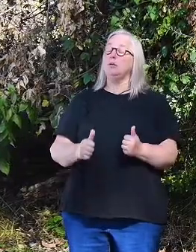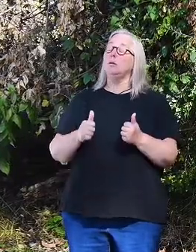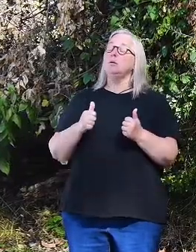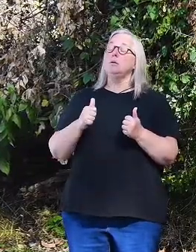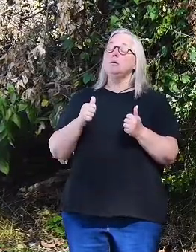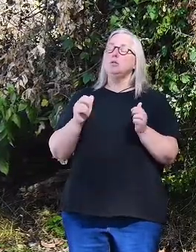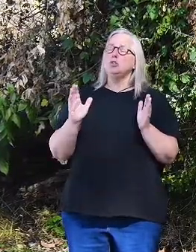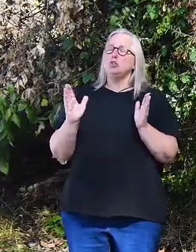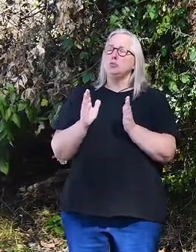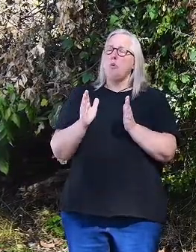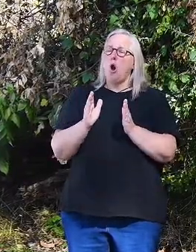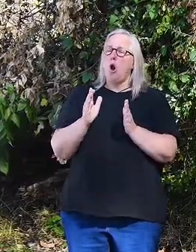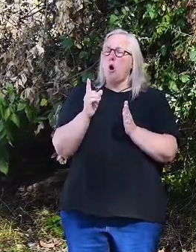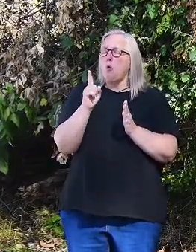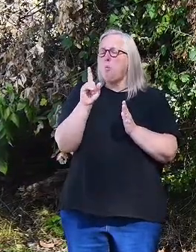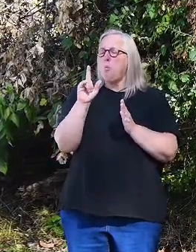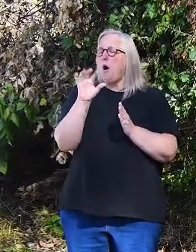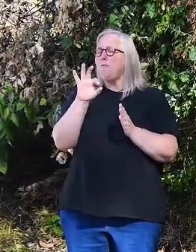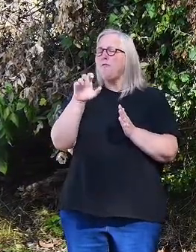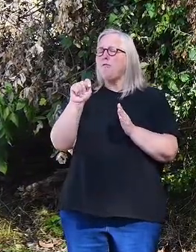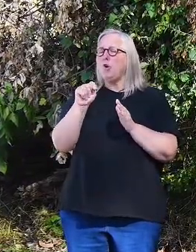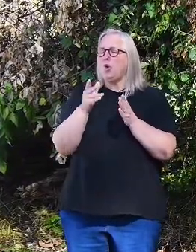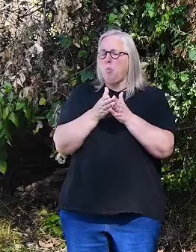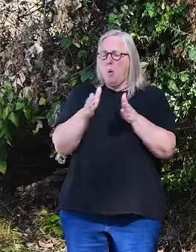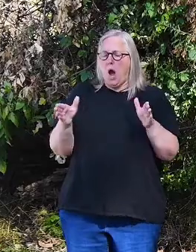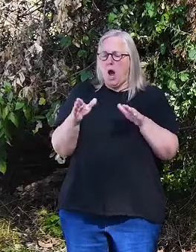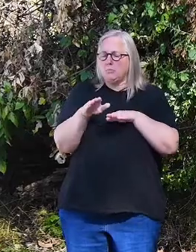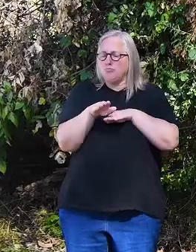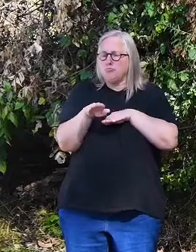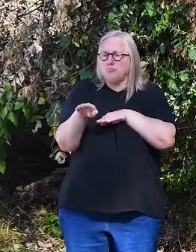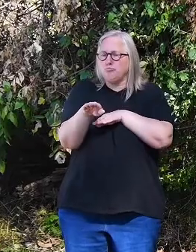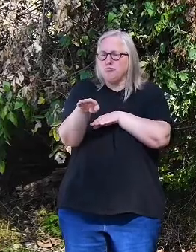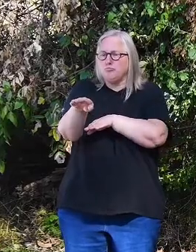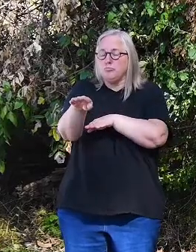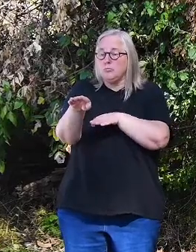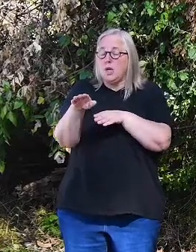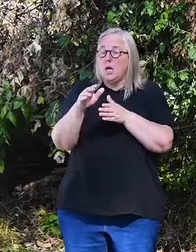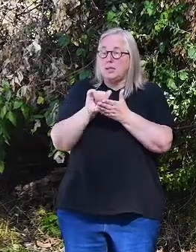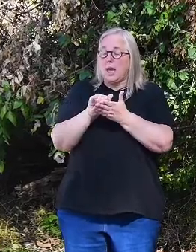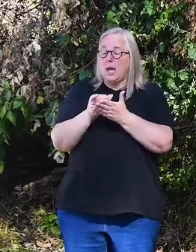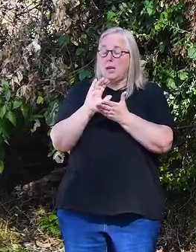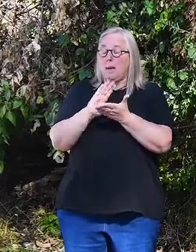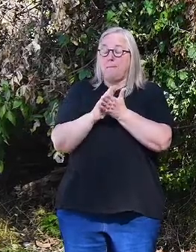Small foot-wide streams can become severely